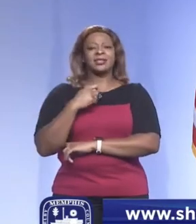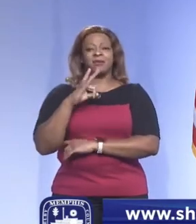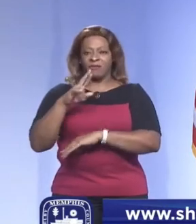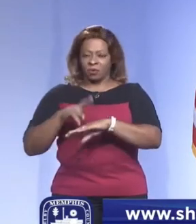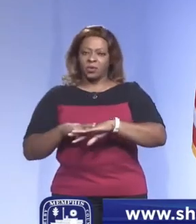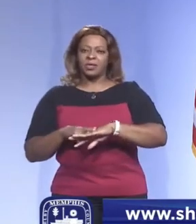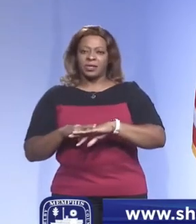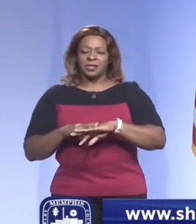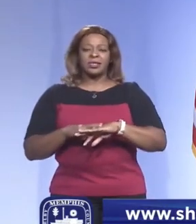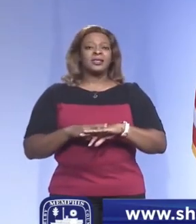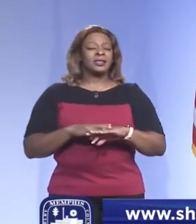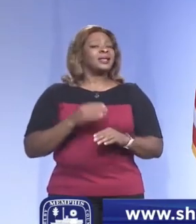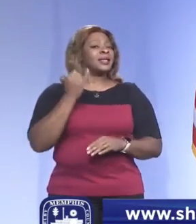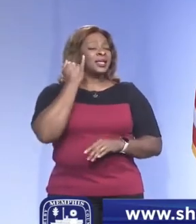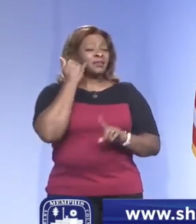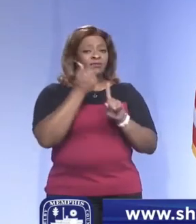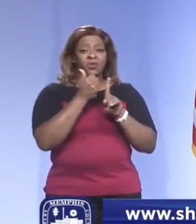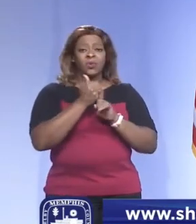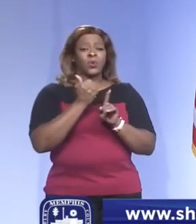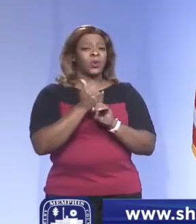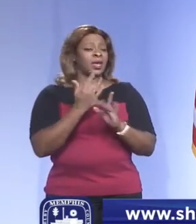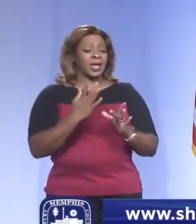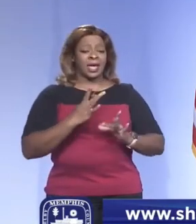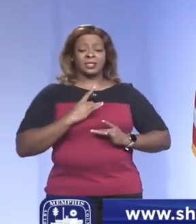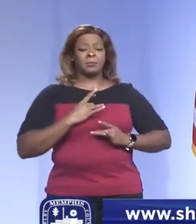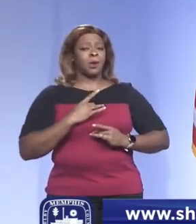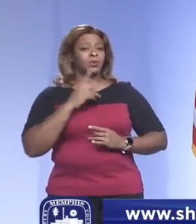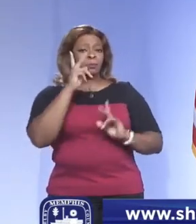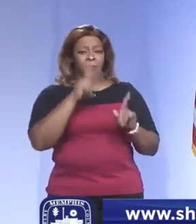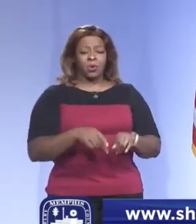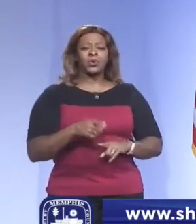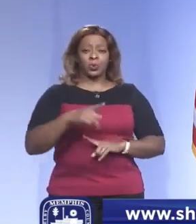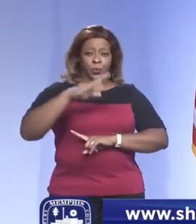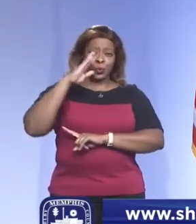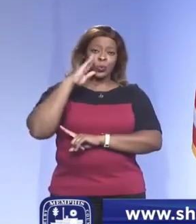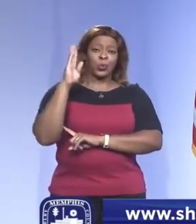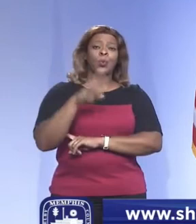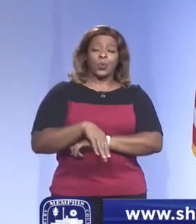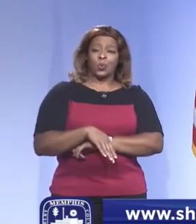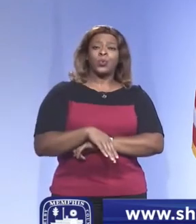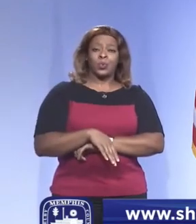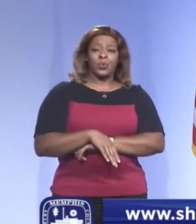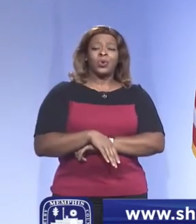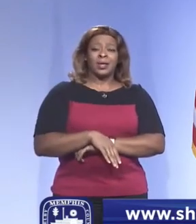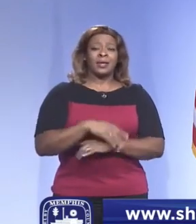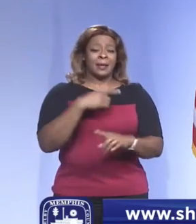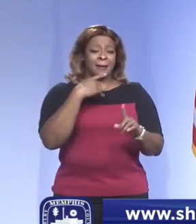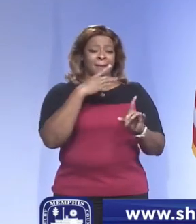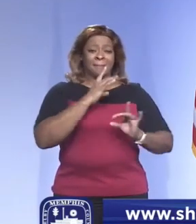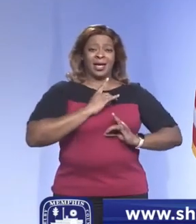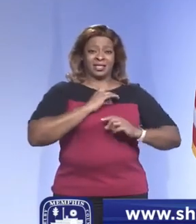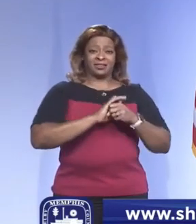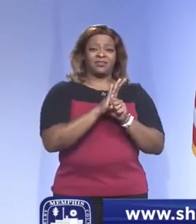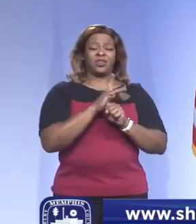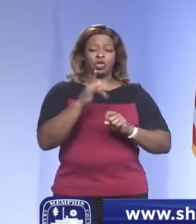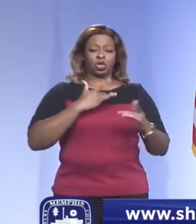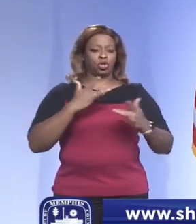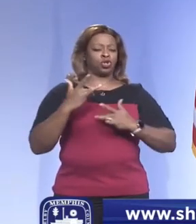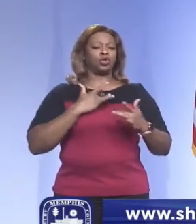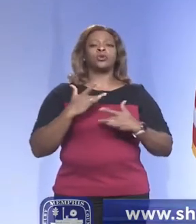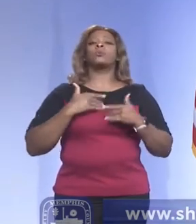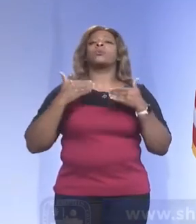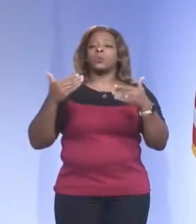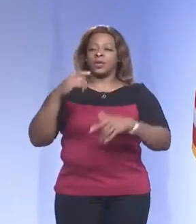course. If you have been exposed to someone that you know have tested positive and you're concerned, you should